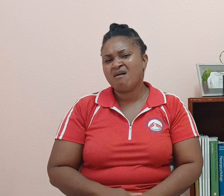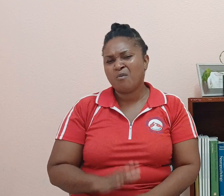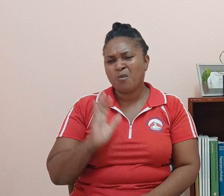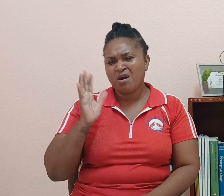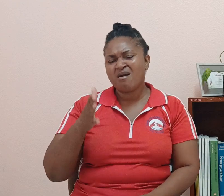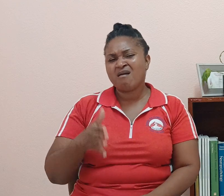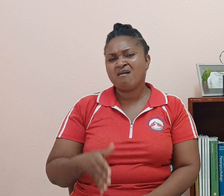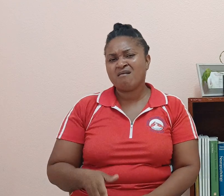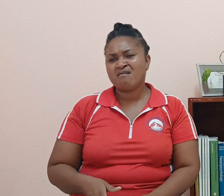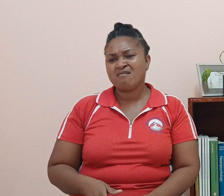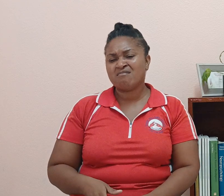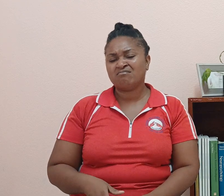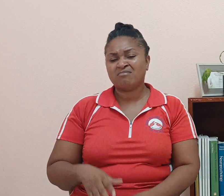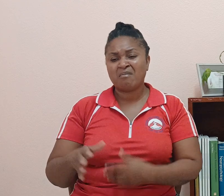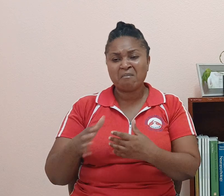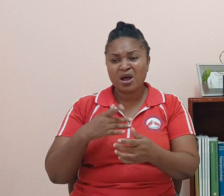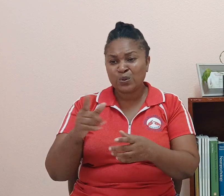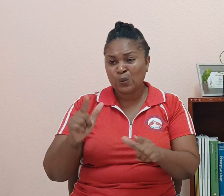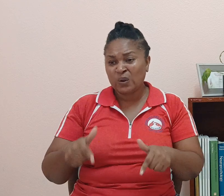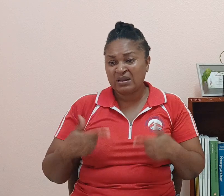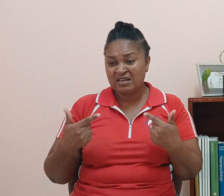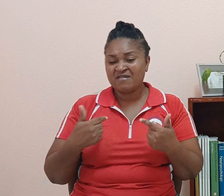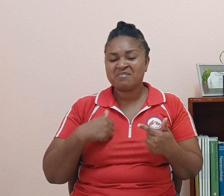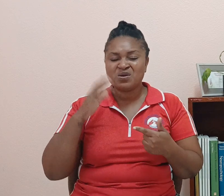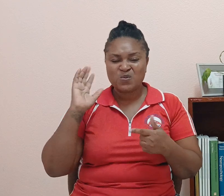Wherever you live, I will live.